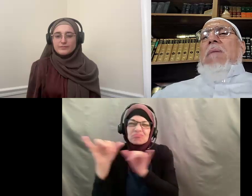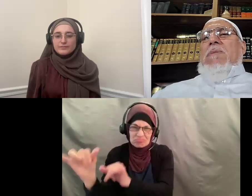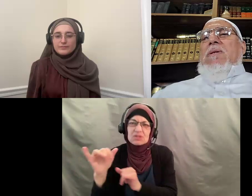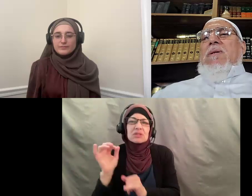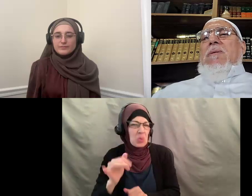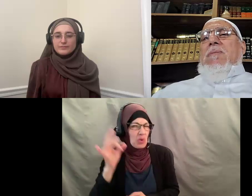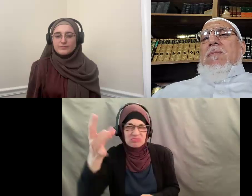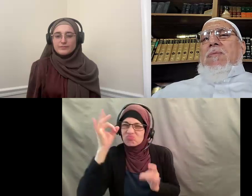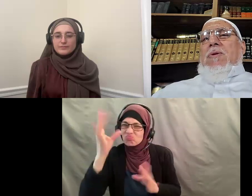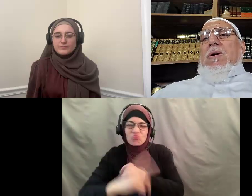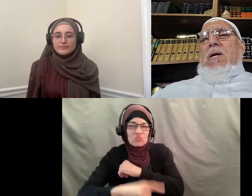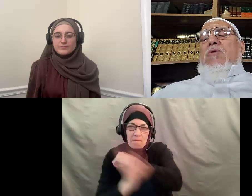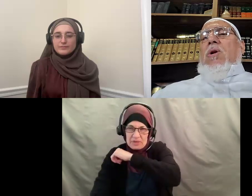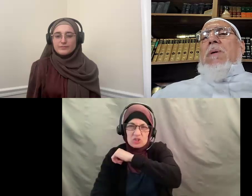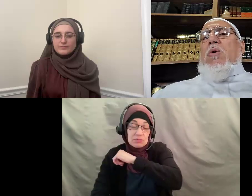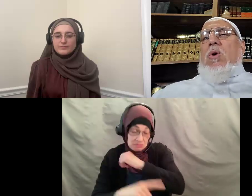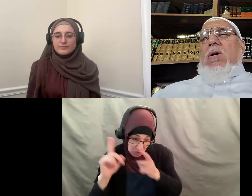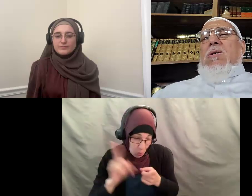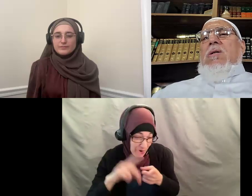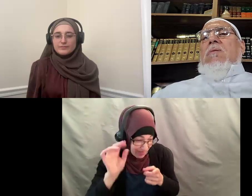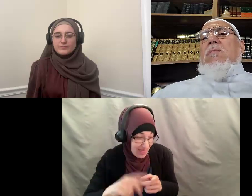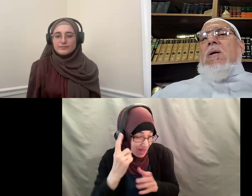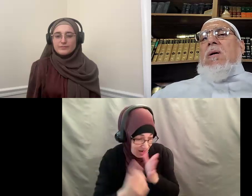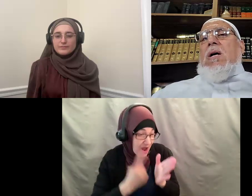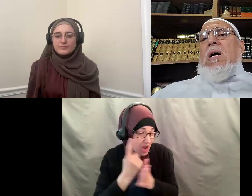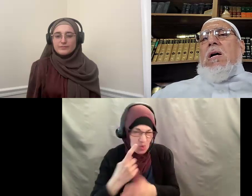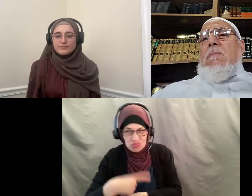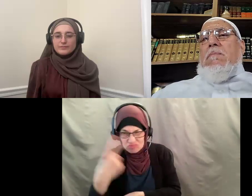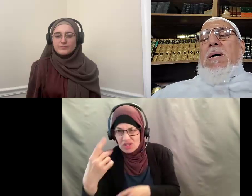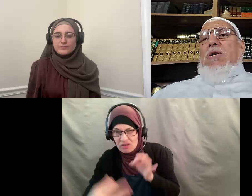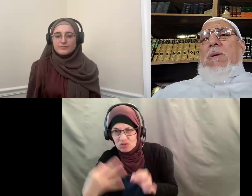hour comes, it will be worse